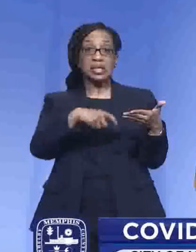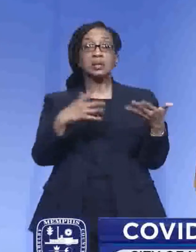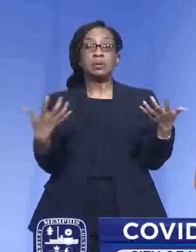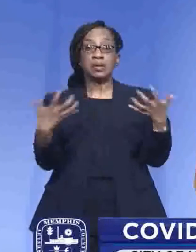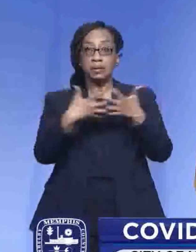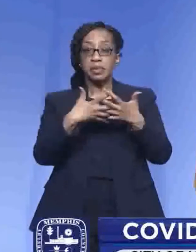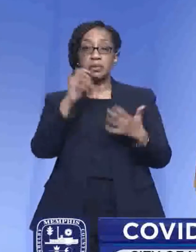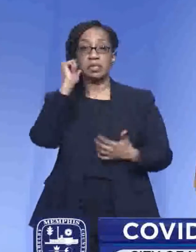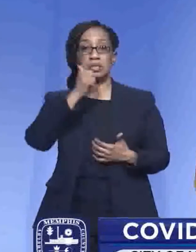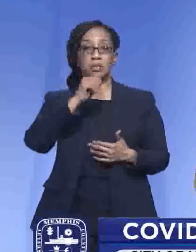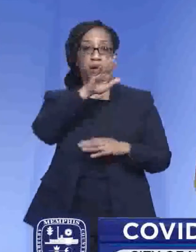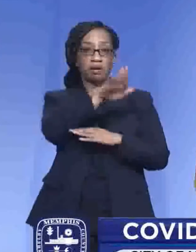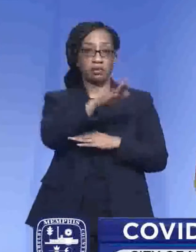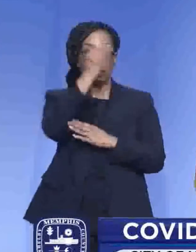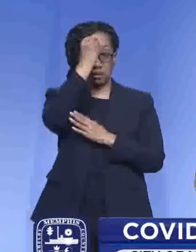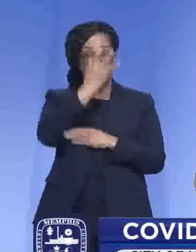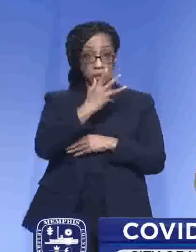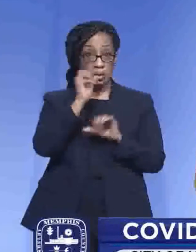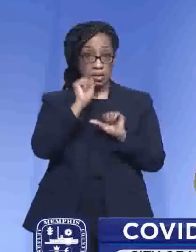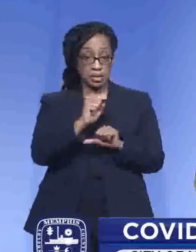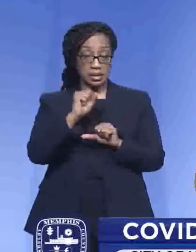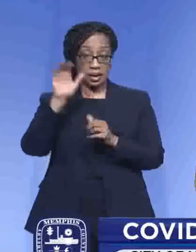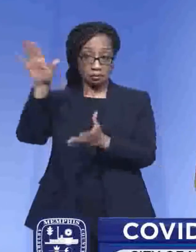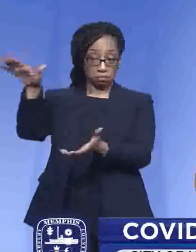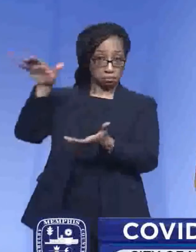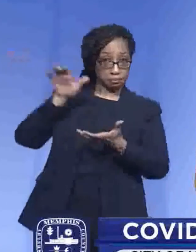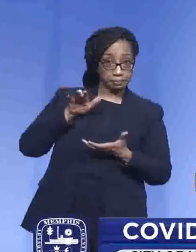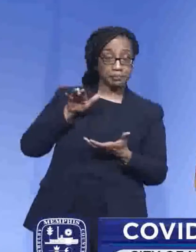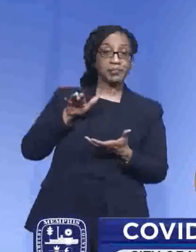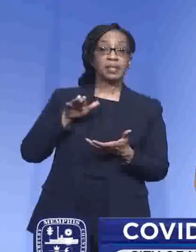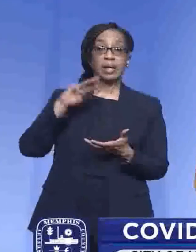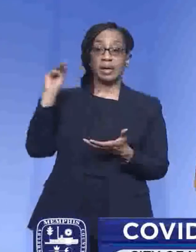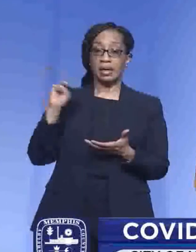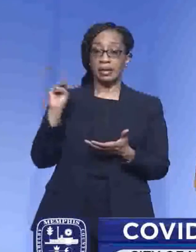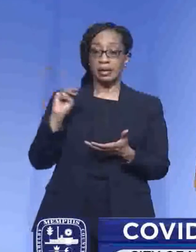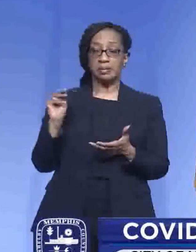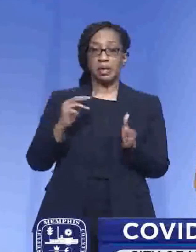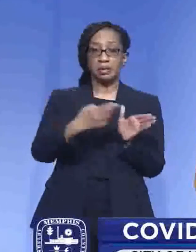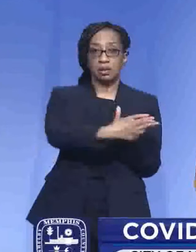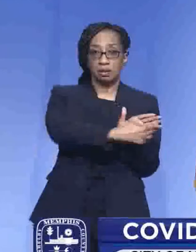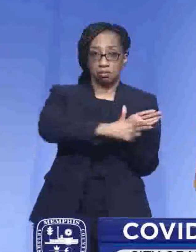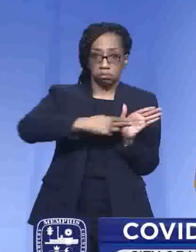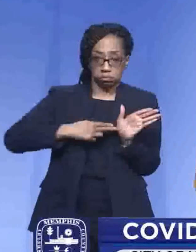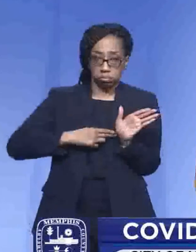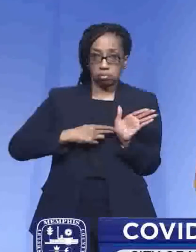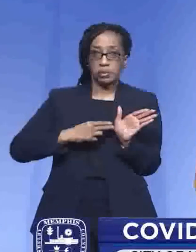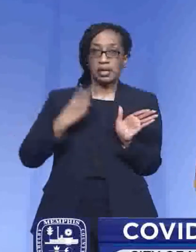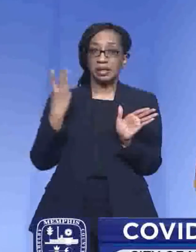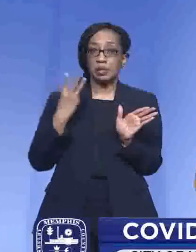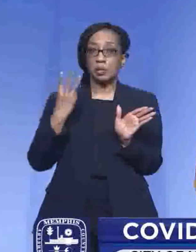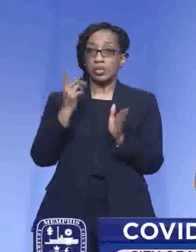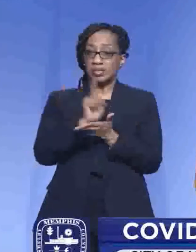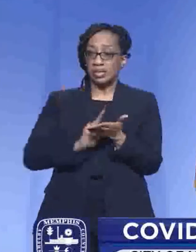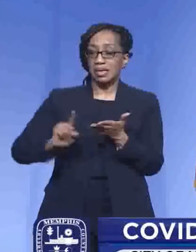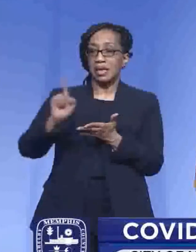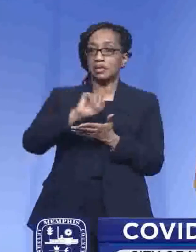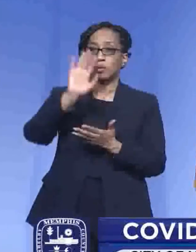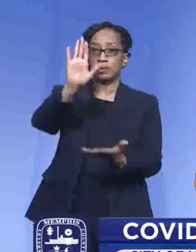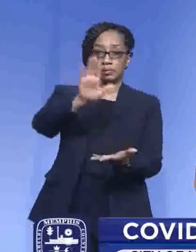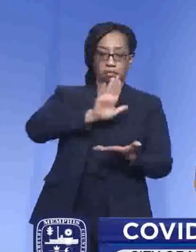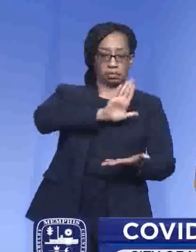they're going to ship that amount to us. On Monday, they will put the label on the packages, and on Wednesday of next week, we will receive those